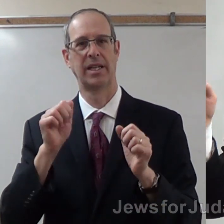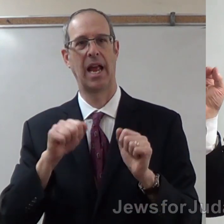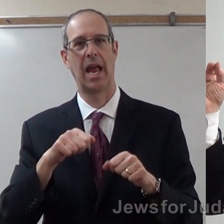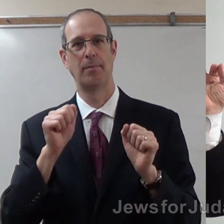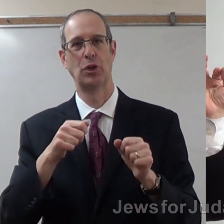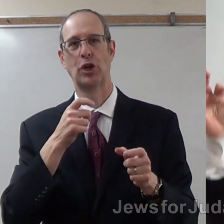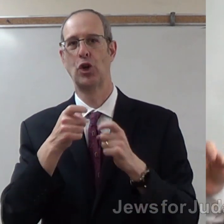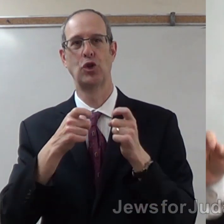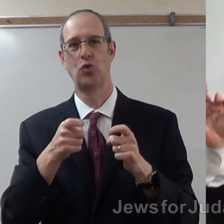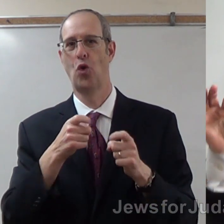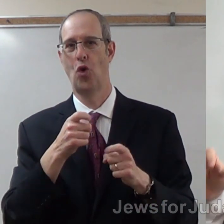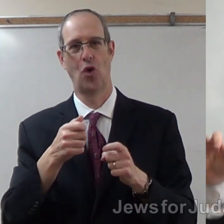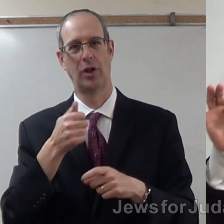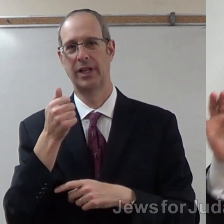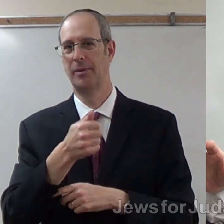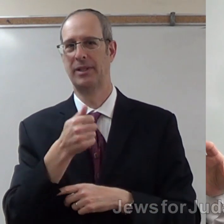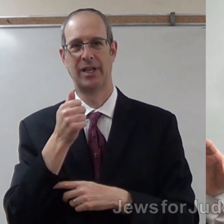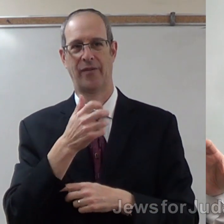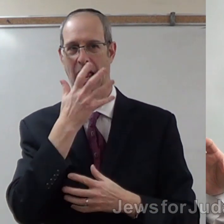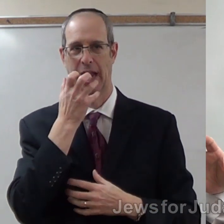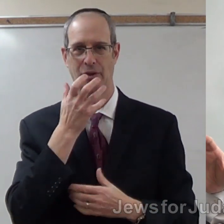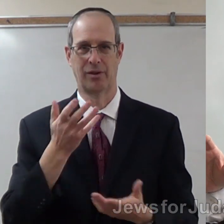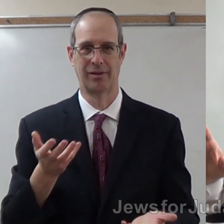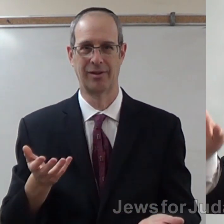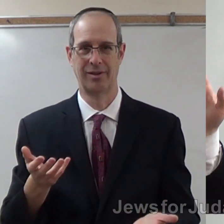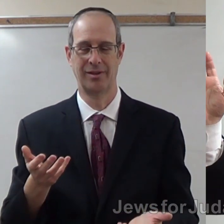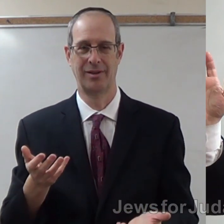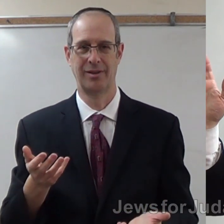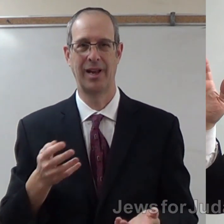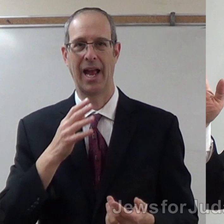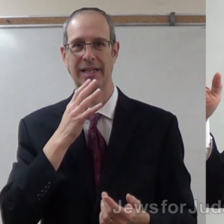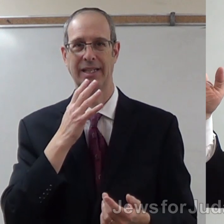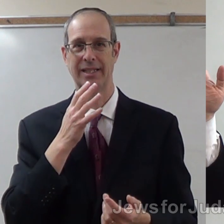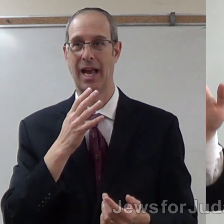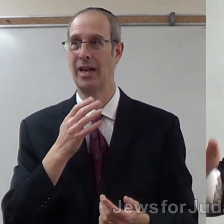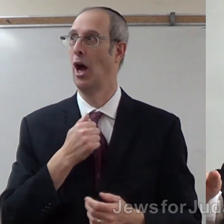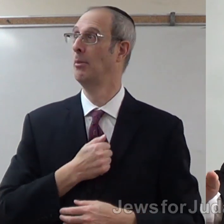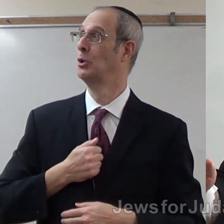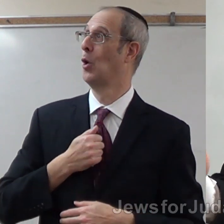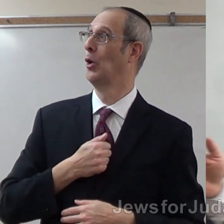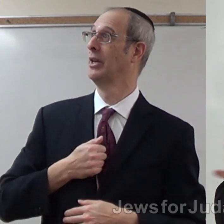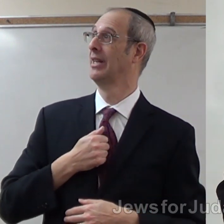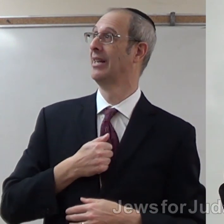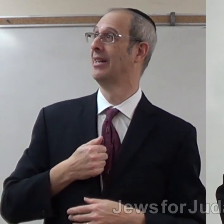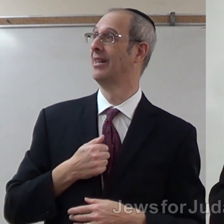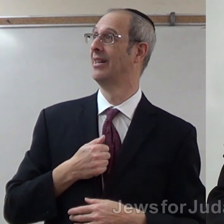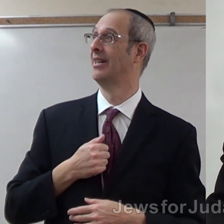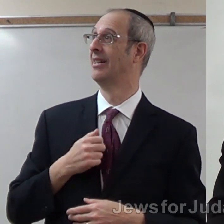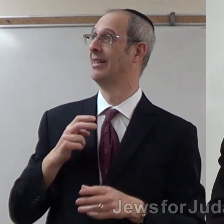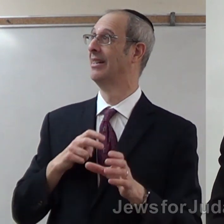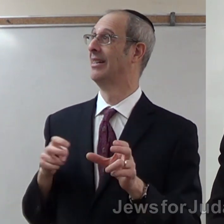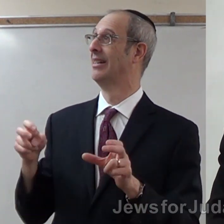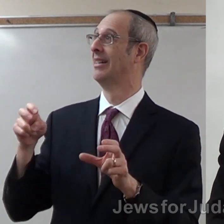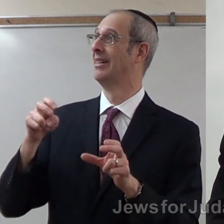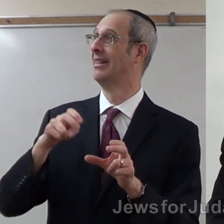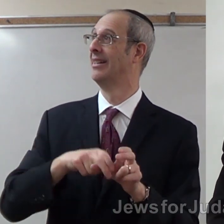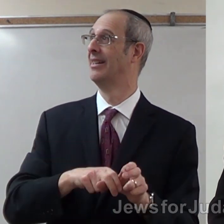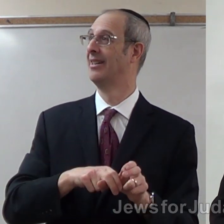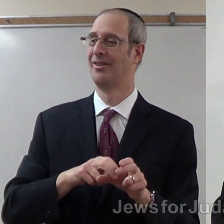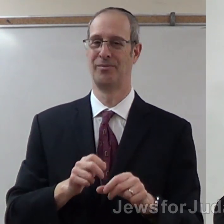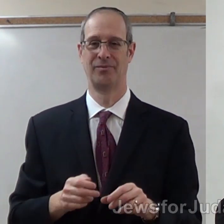able to control his anger. And he said to the person, I'm sorry, and he went back into his car.